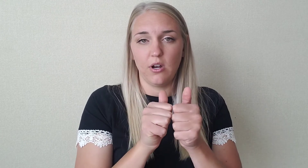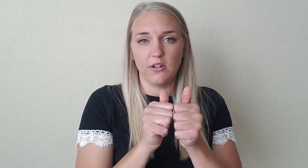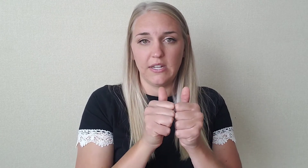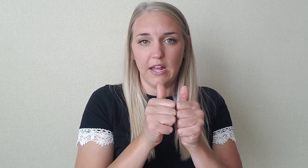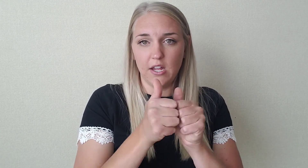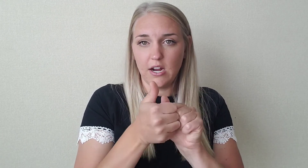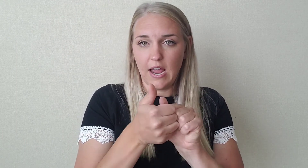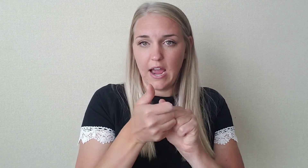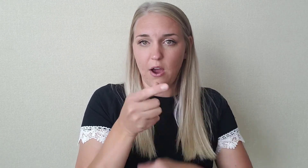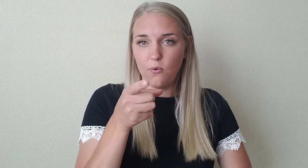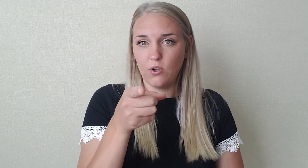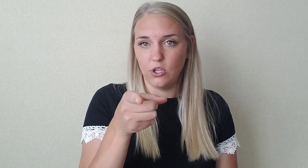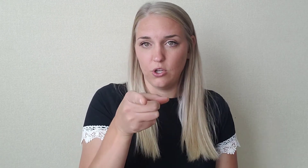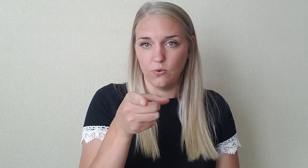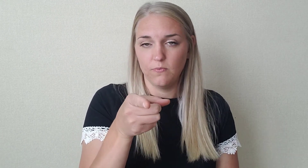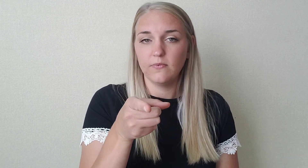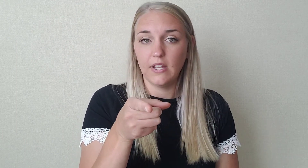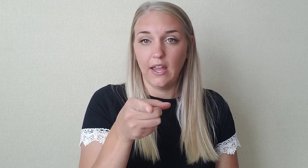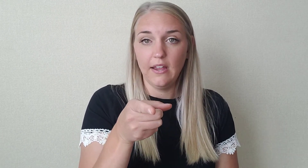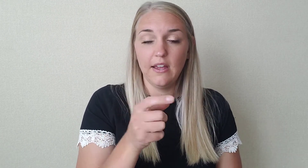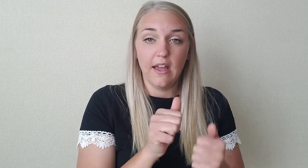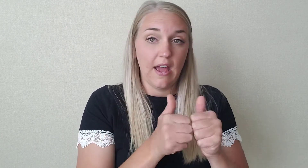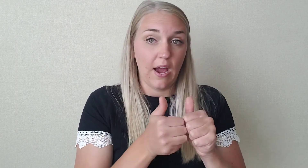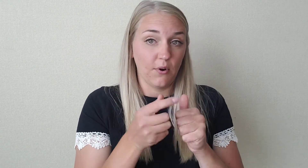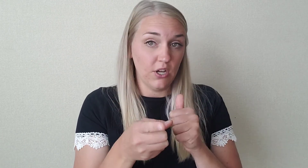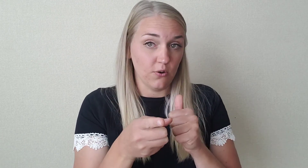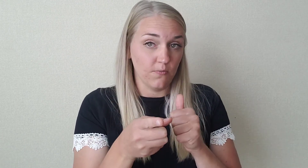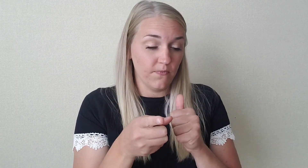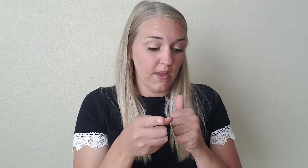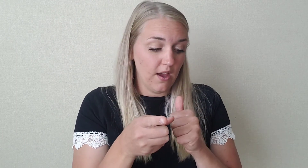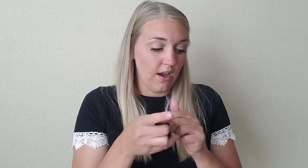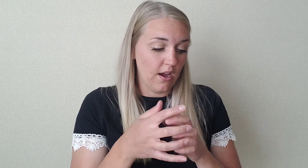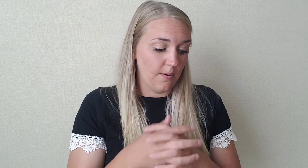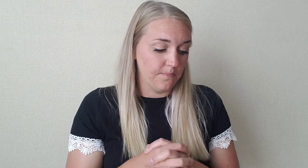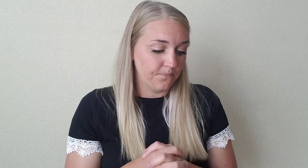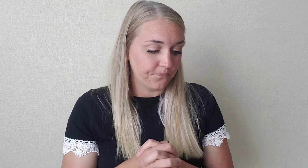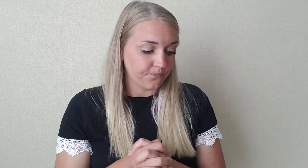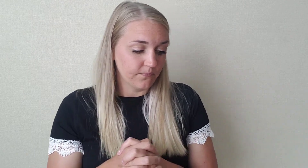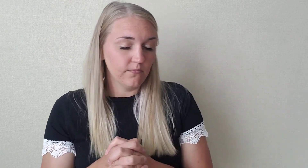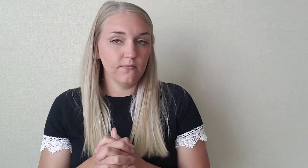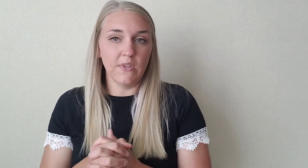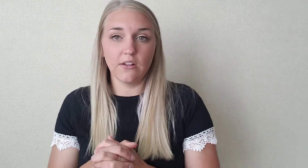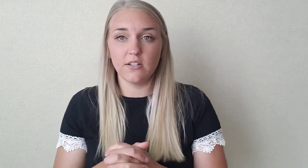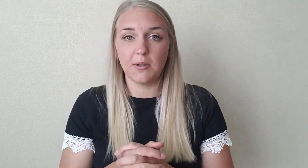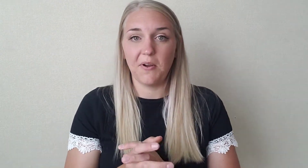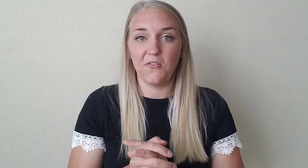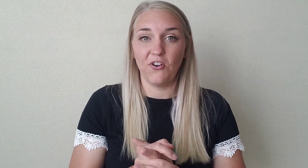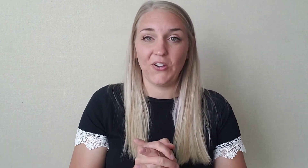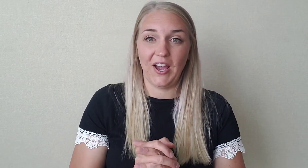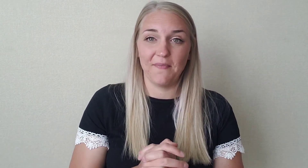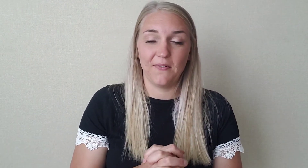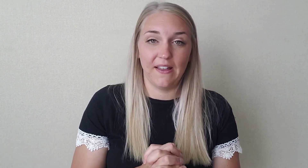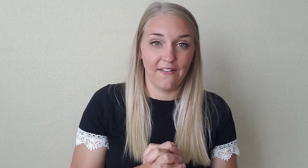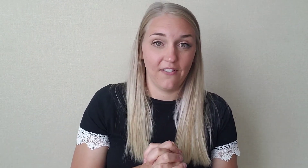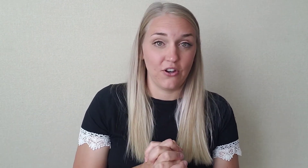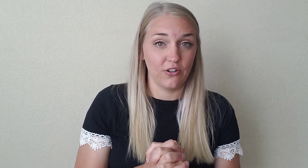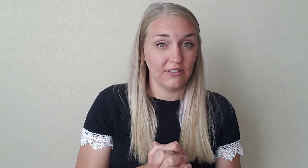all together, how you, okay? How are you? Now let's talk about the vocab that we have on your